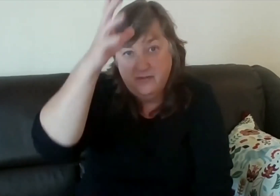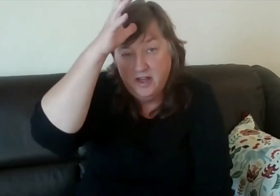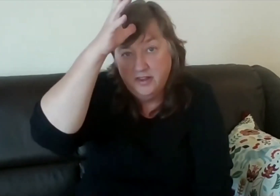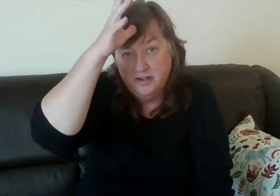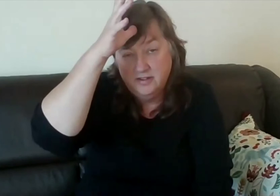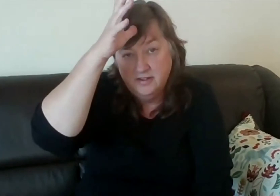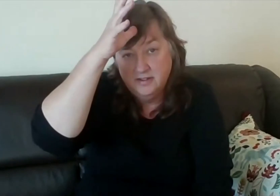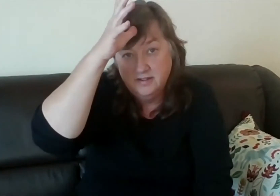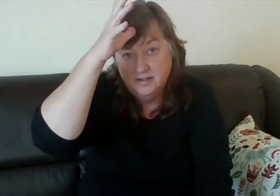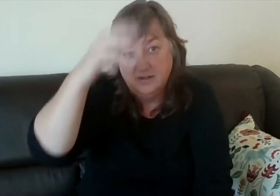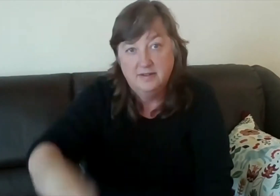Stepfather.